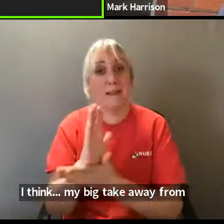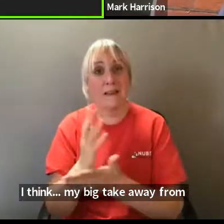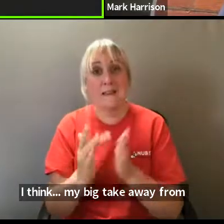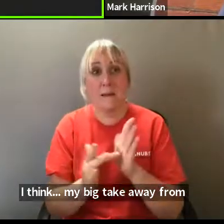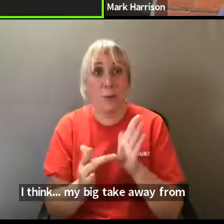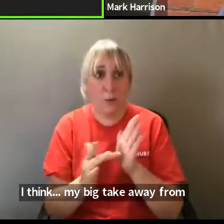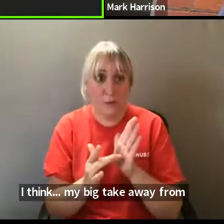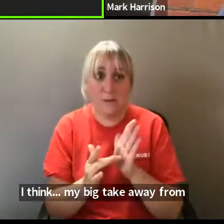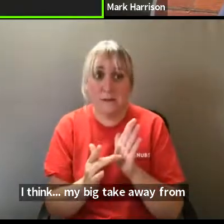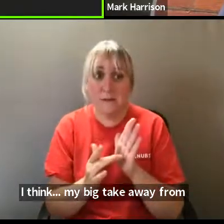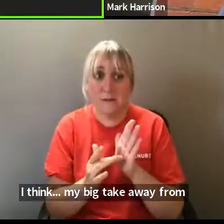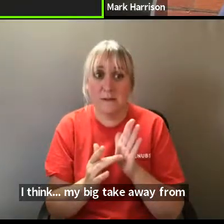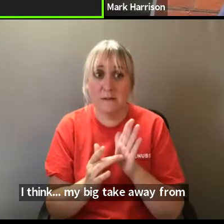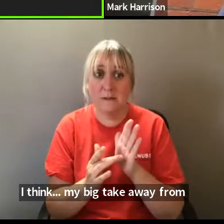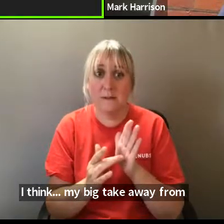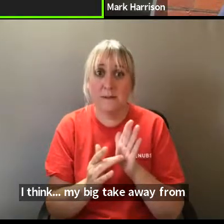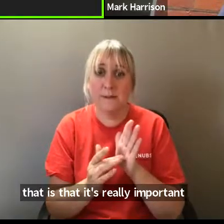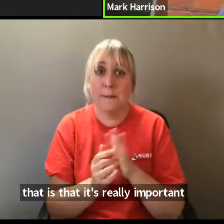the